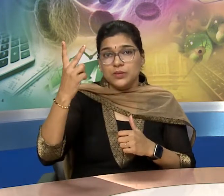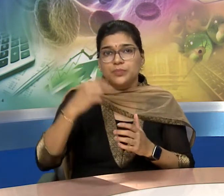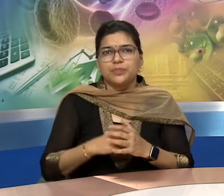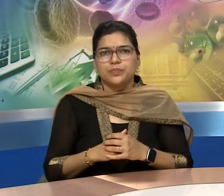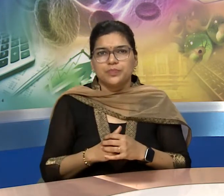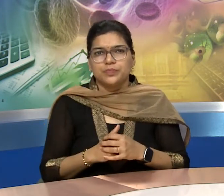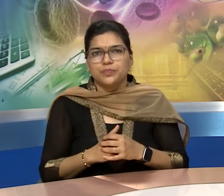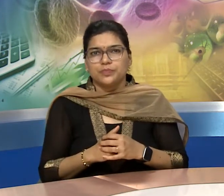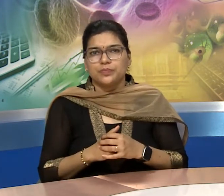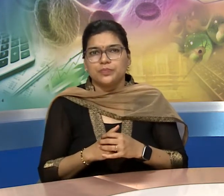and the